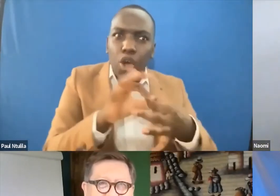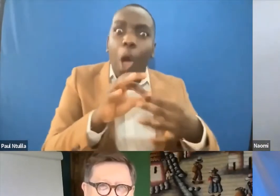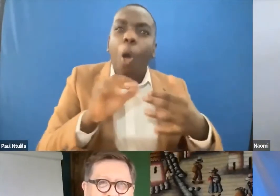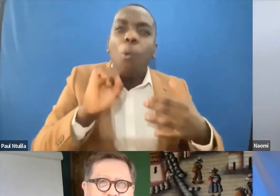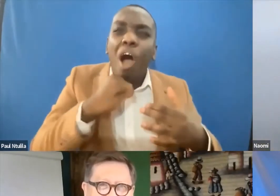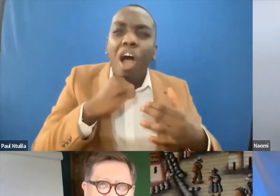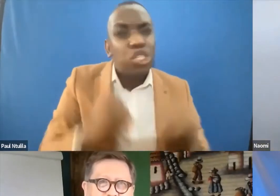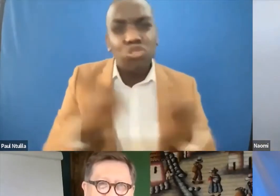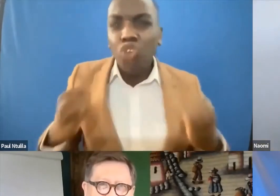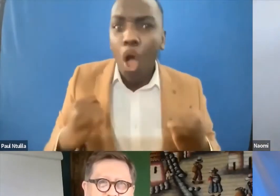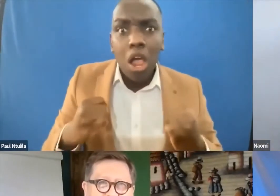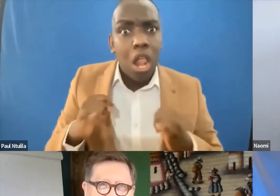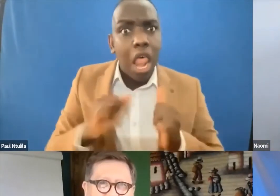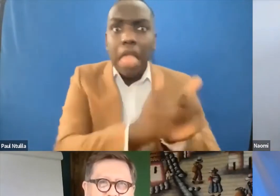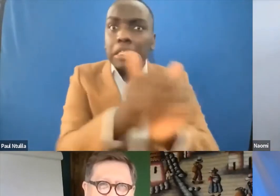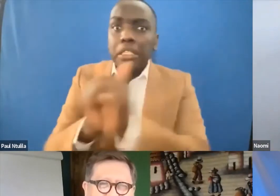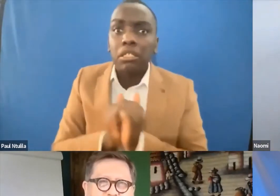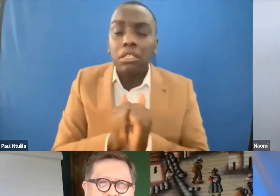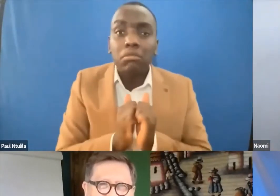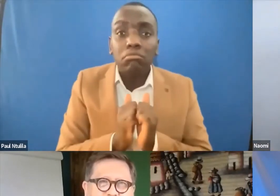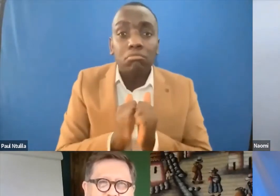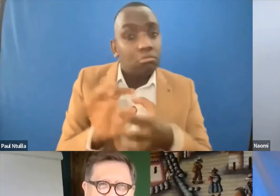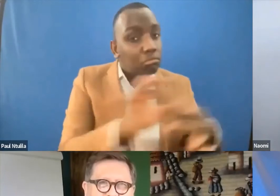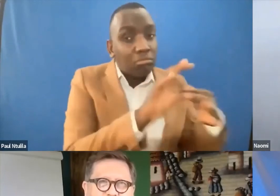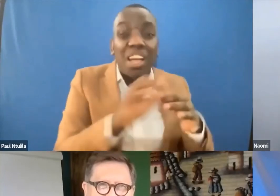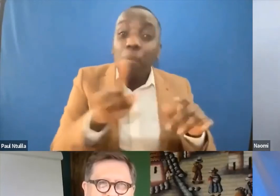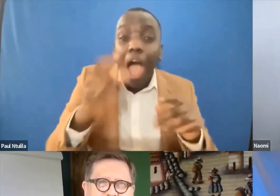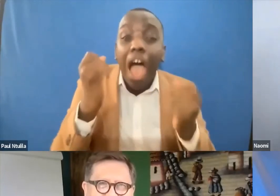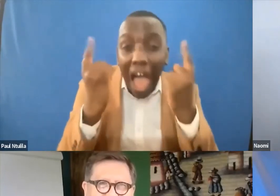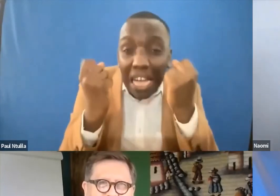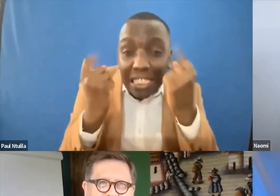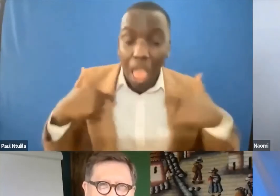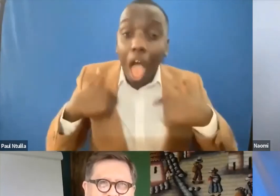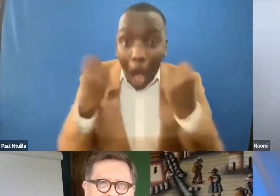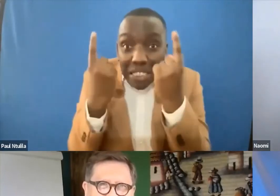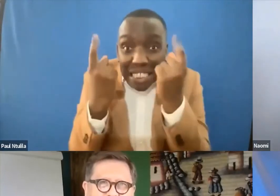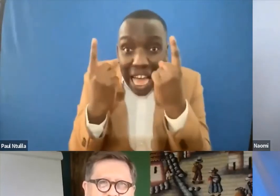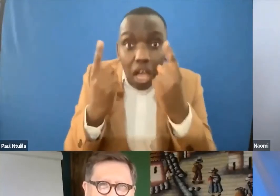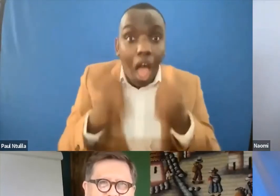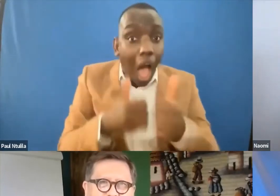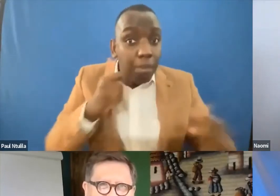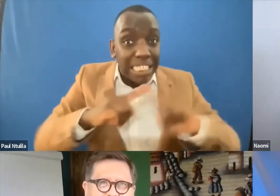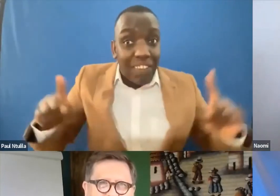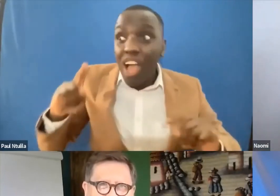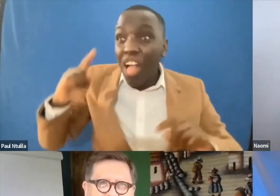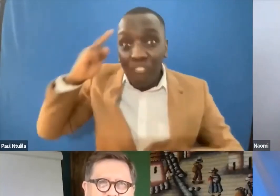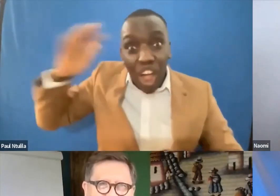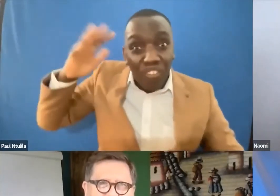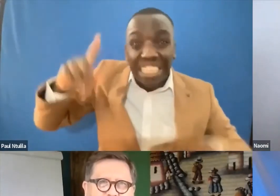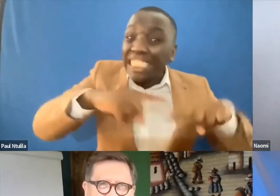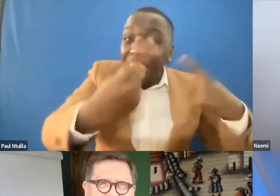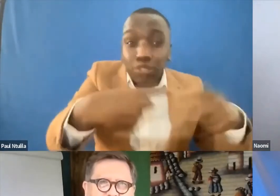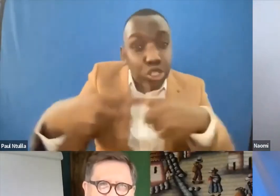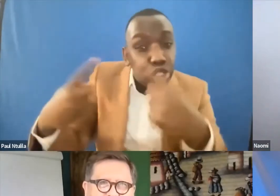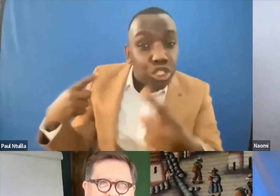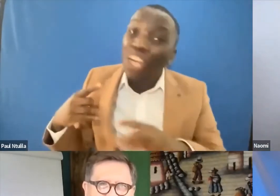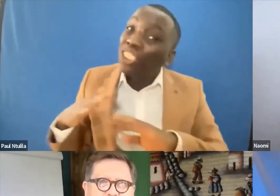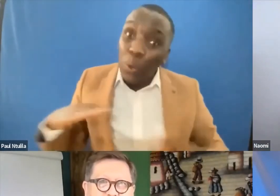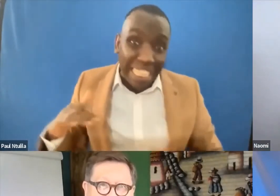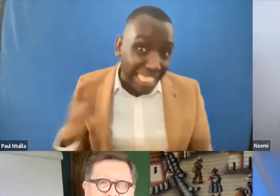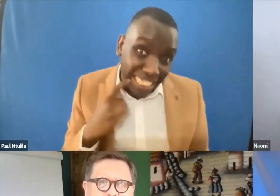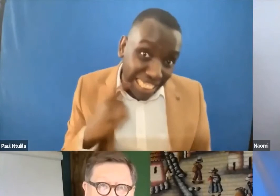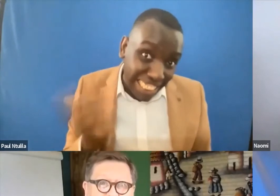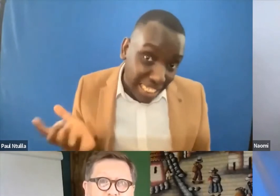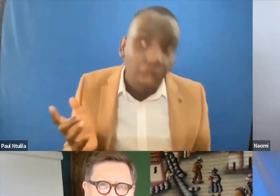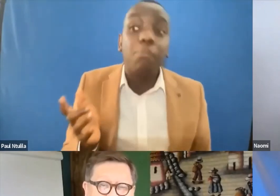there's a collaborative organisation. We have strength in numbers, we have strength in partnership. I know that companies have